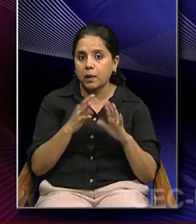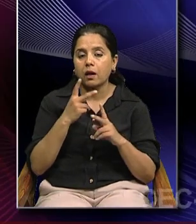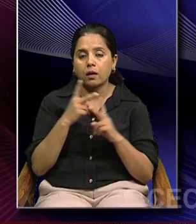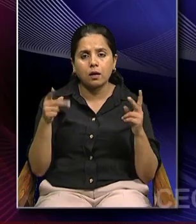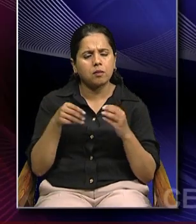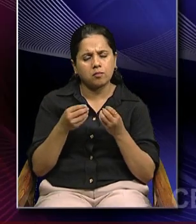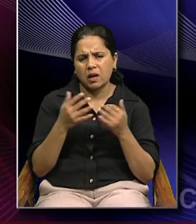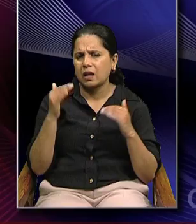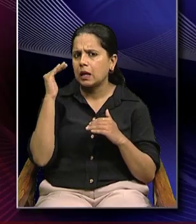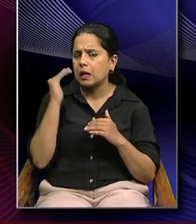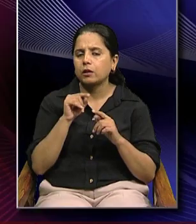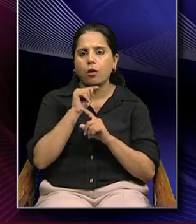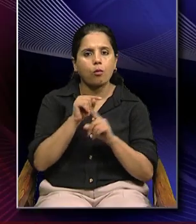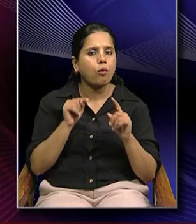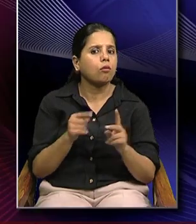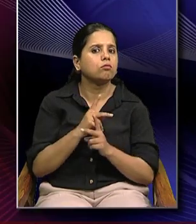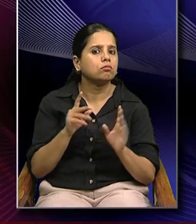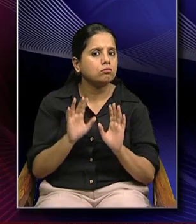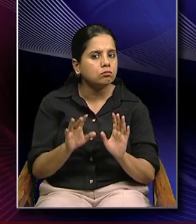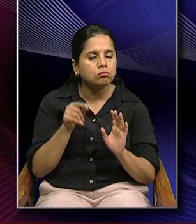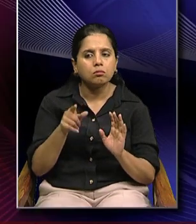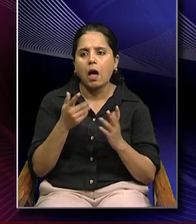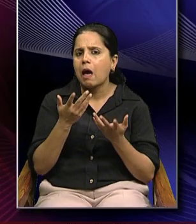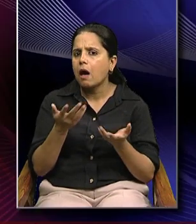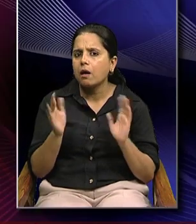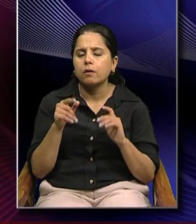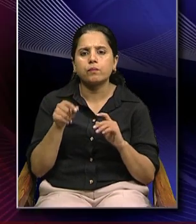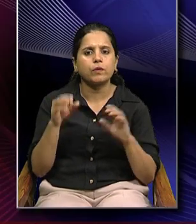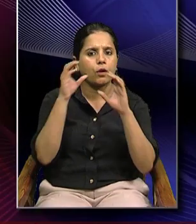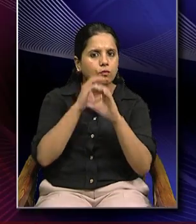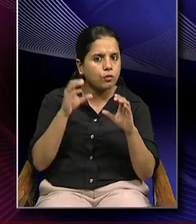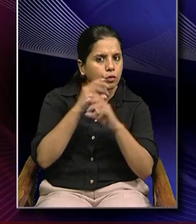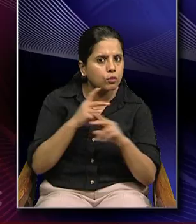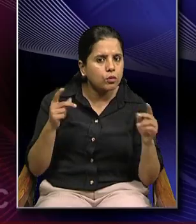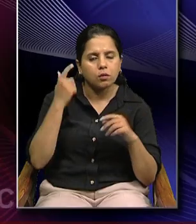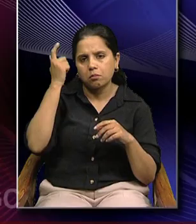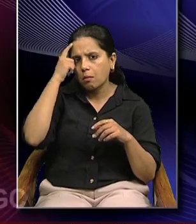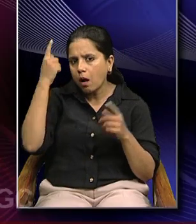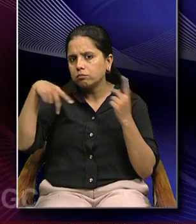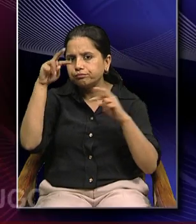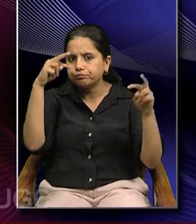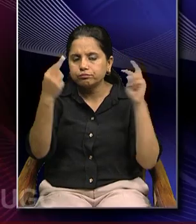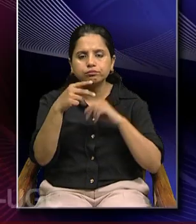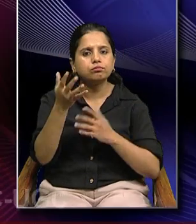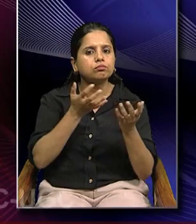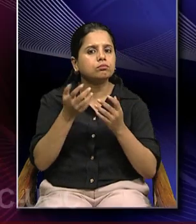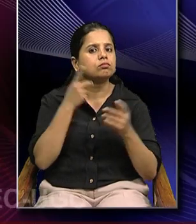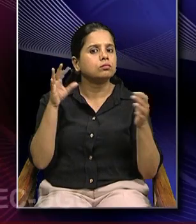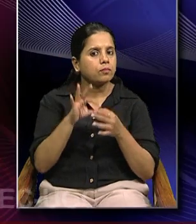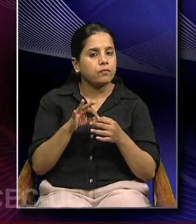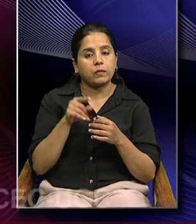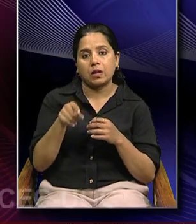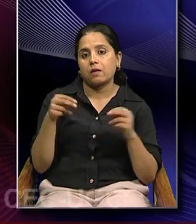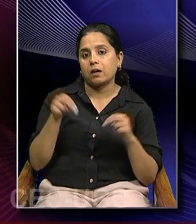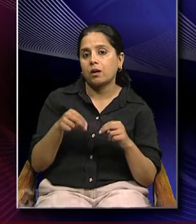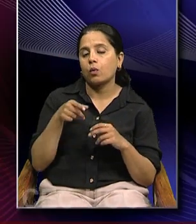are very less chances of any confusion among the mindsets of the marketers with regards to the